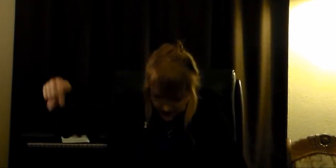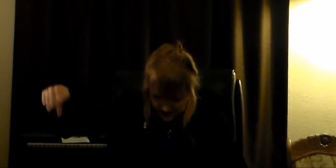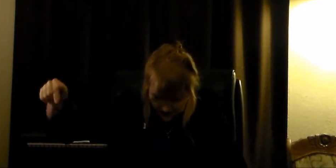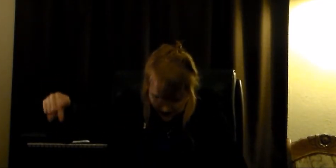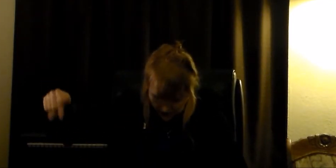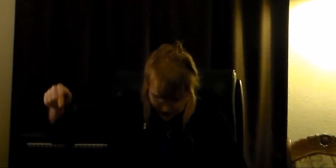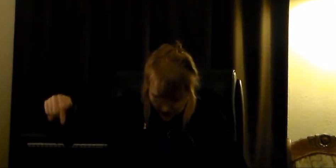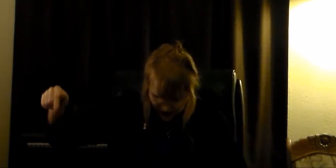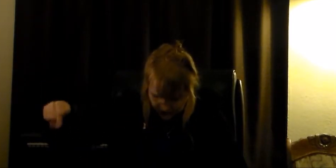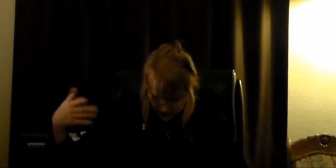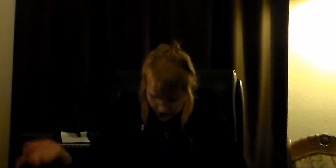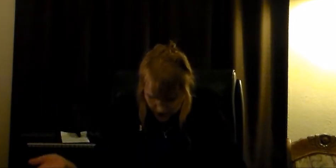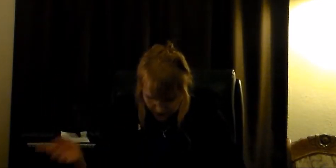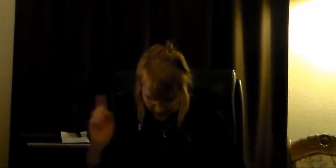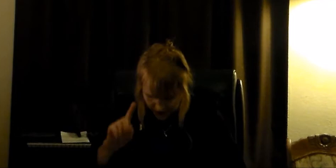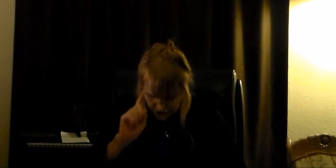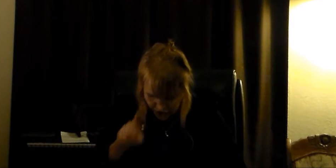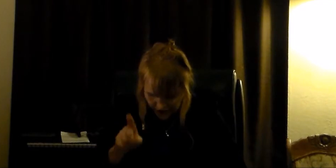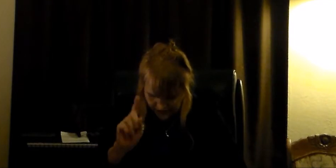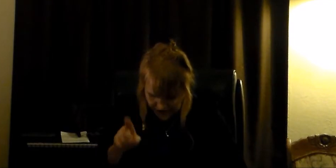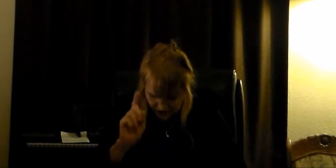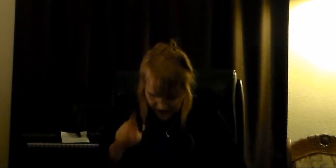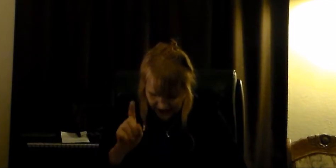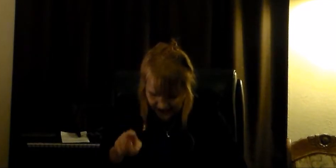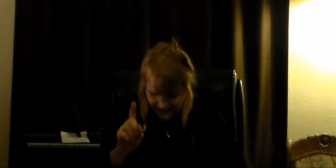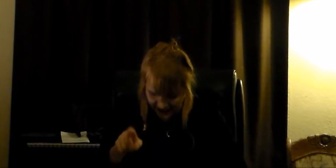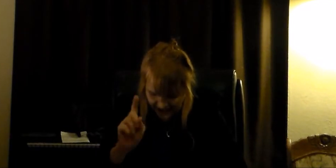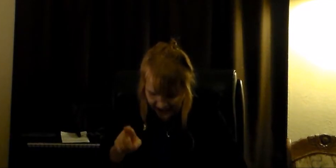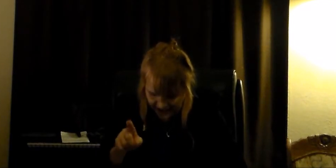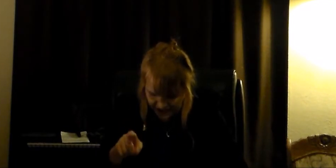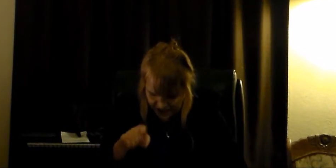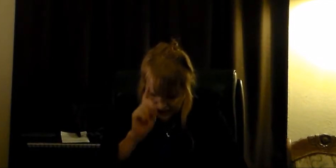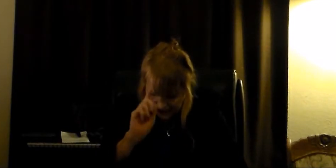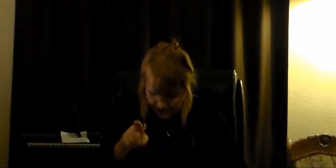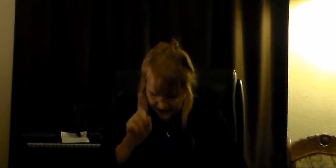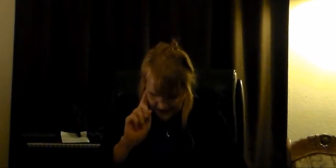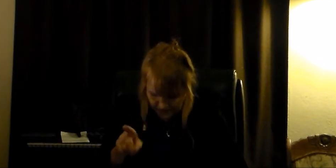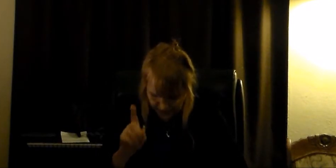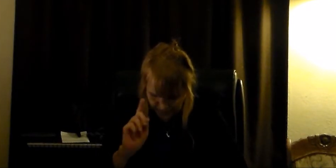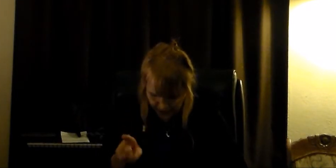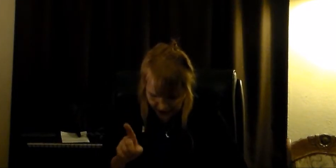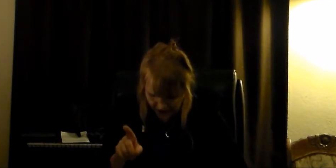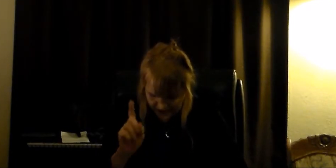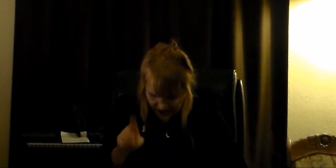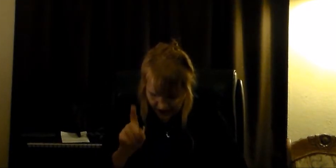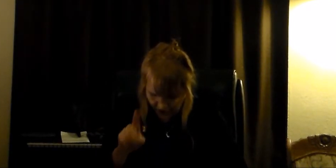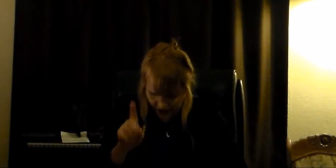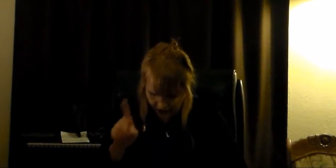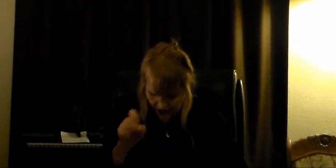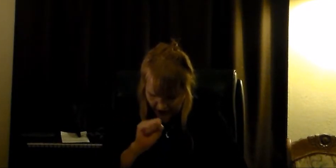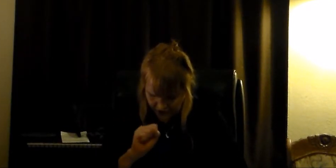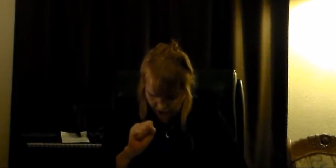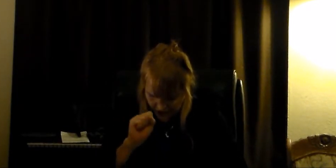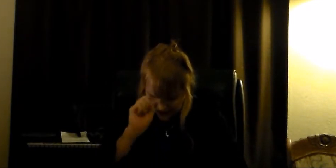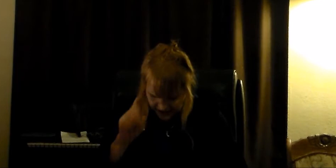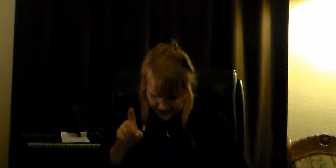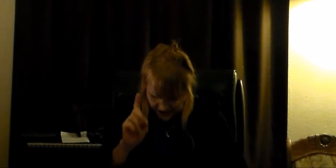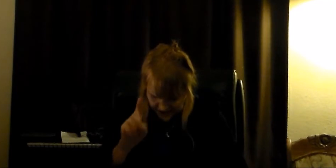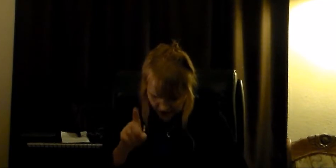the dust of the earth forever because you love and serve it, and the things and people here as an idol, and dust is